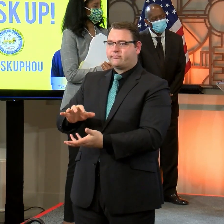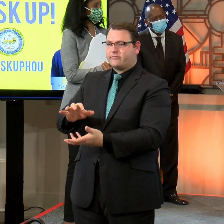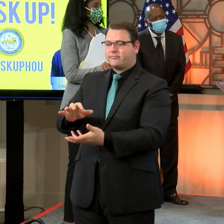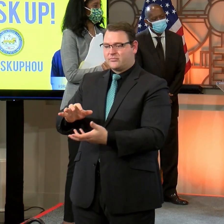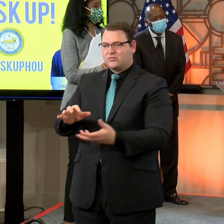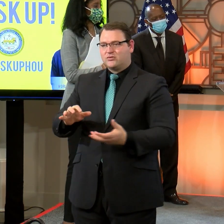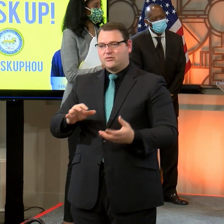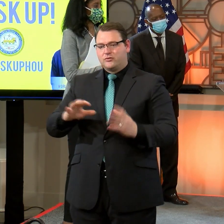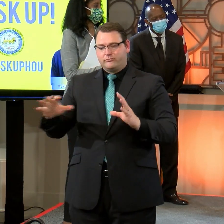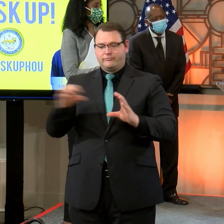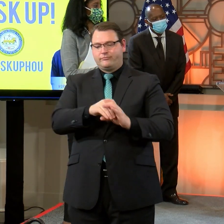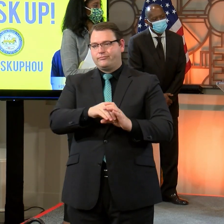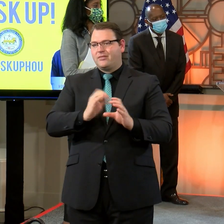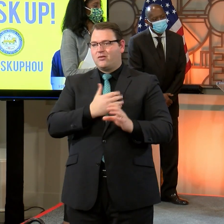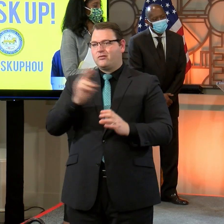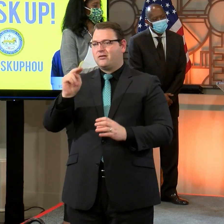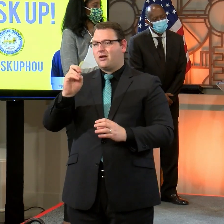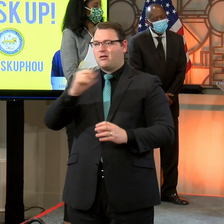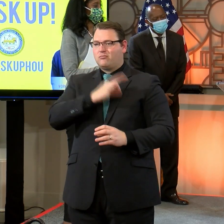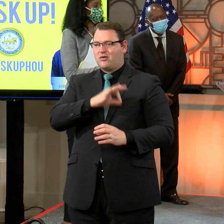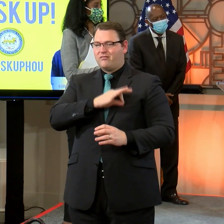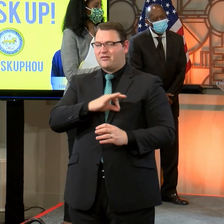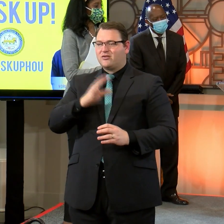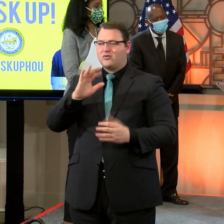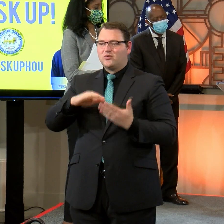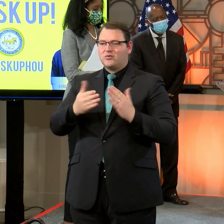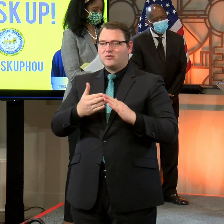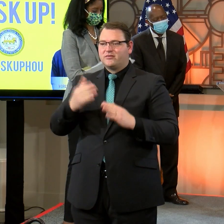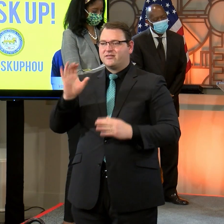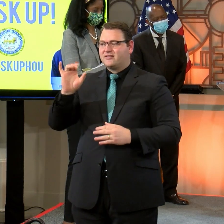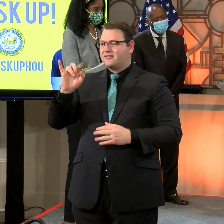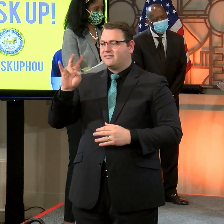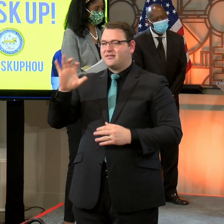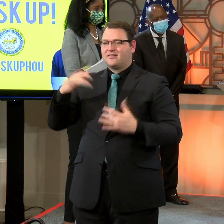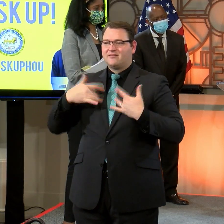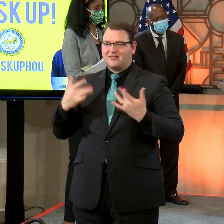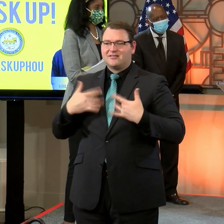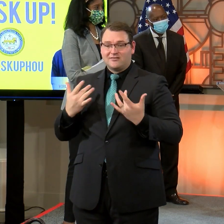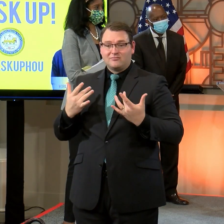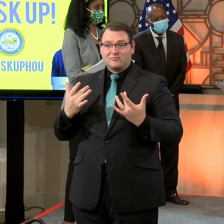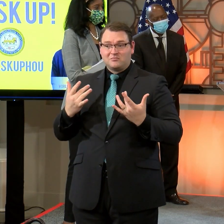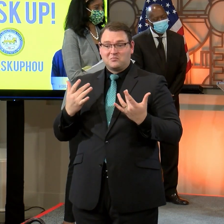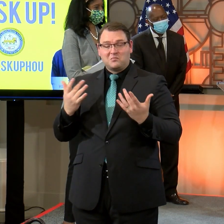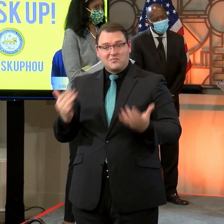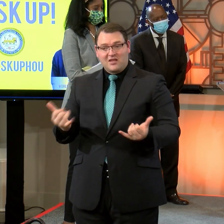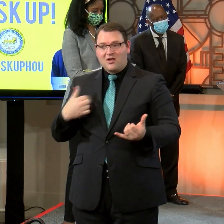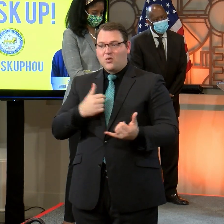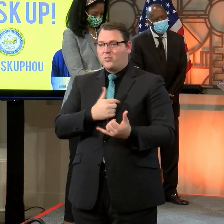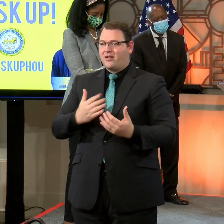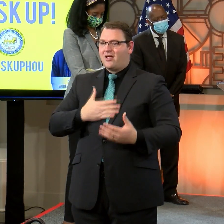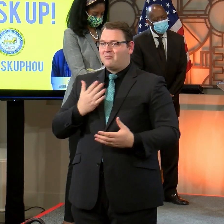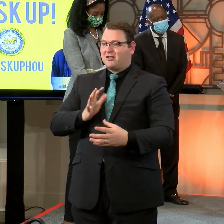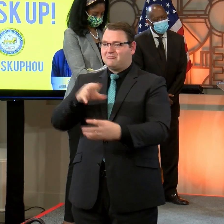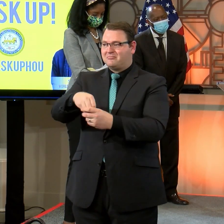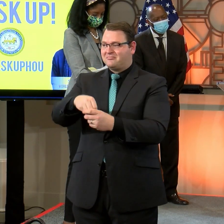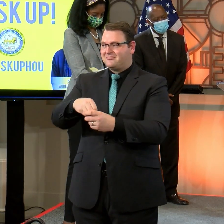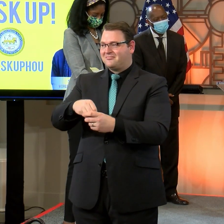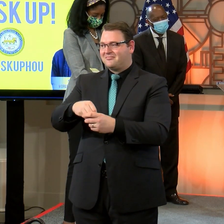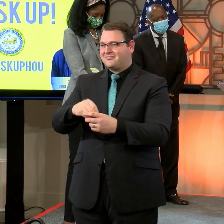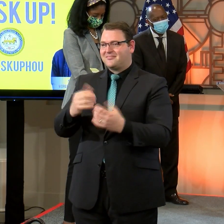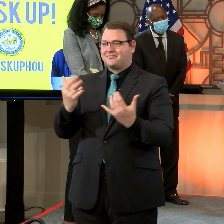nonprofit account, Houston Civic Events. So we're proud to be a part of it. We're proud to join the team. We are part of the team,